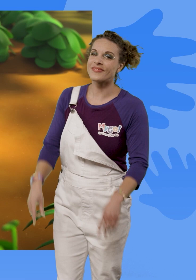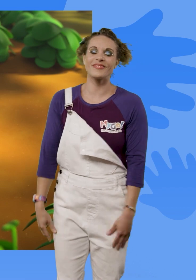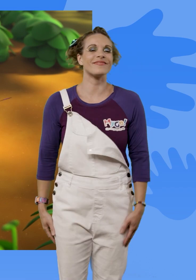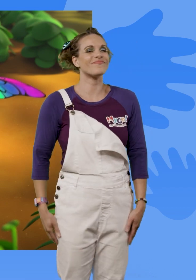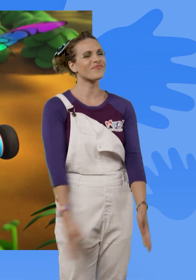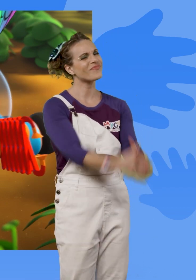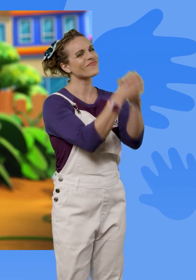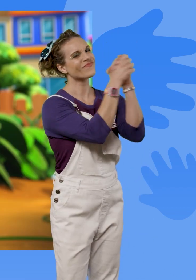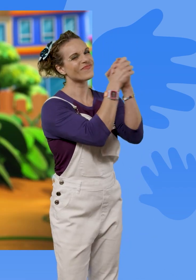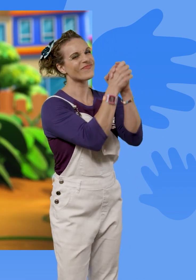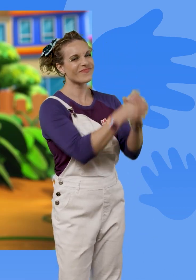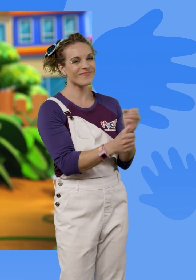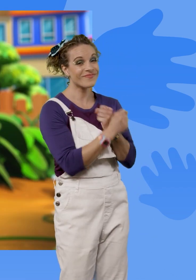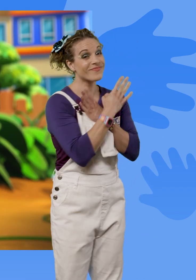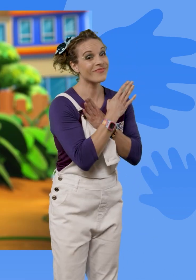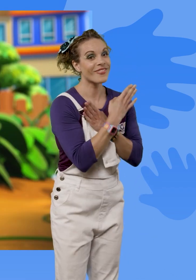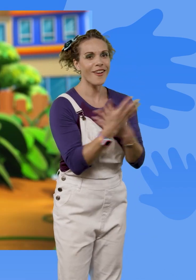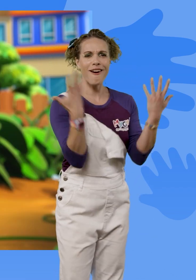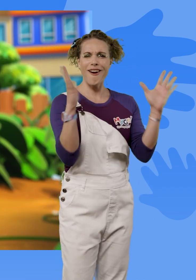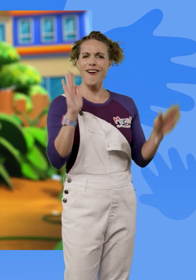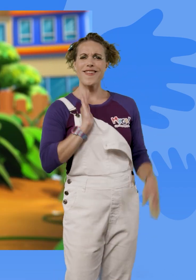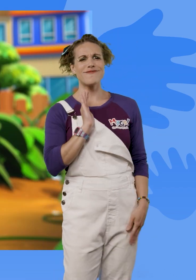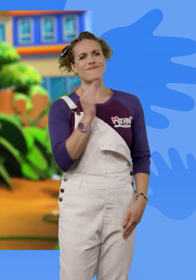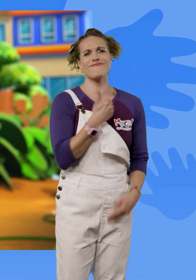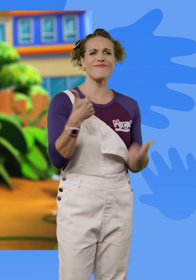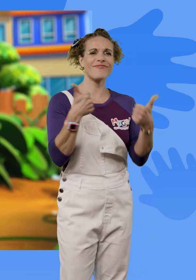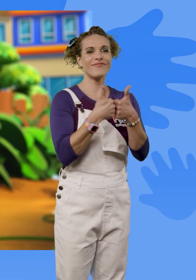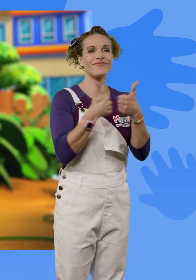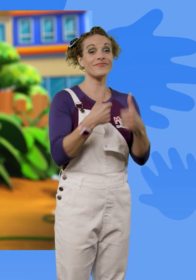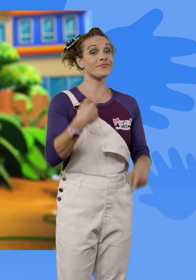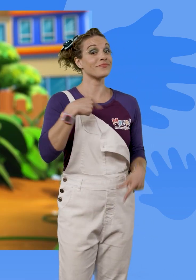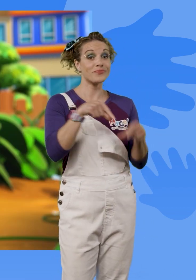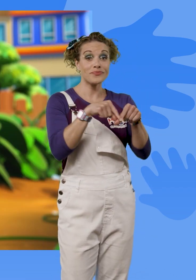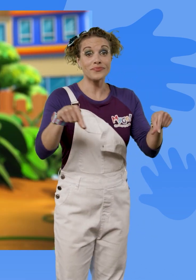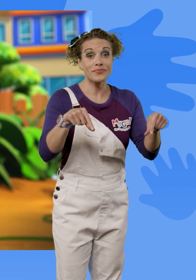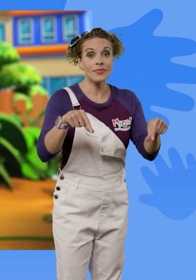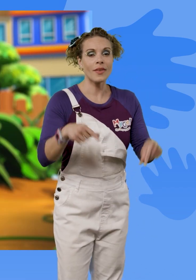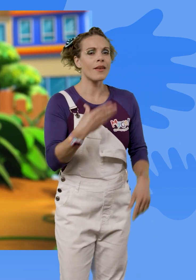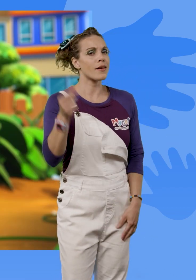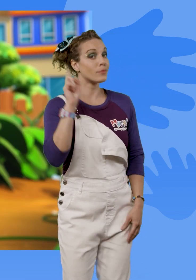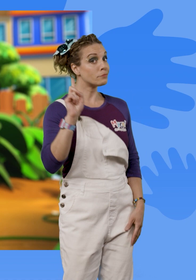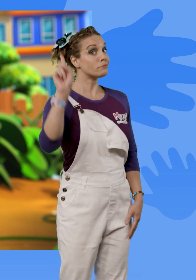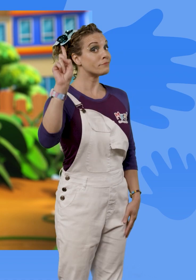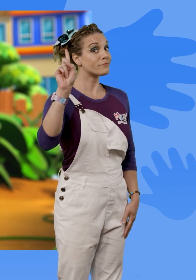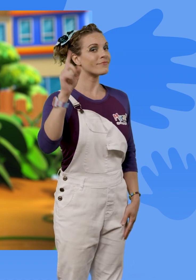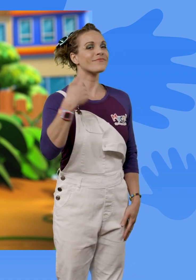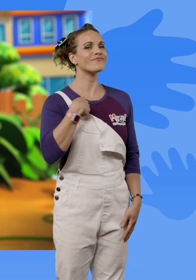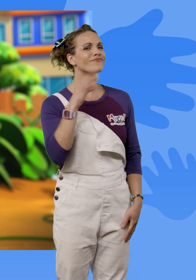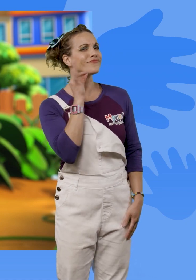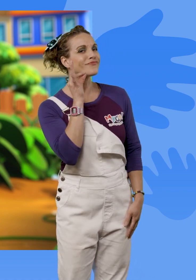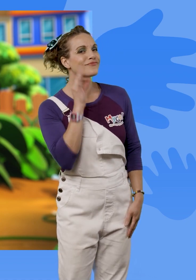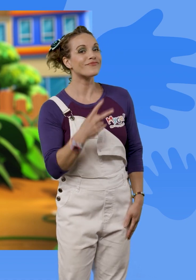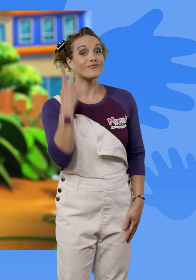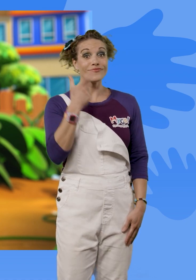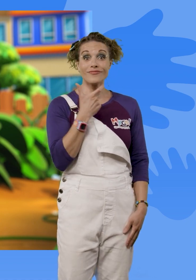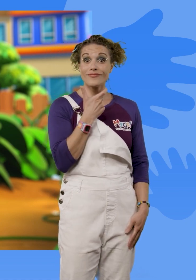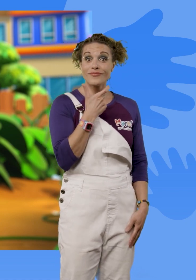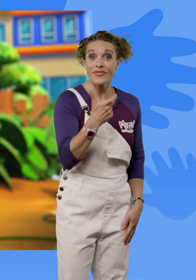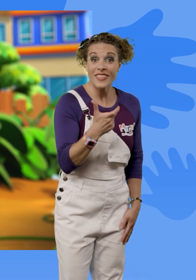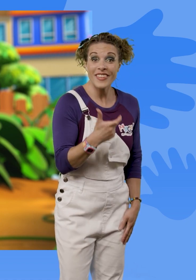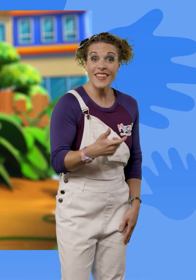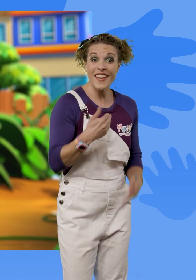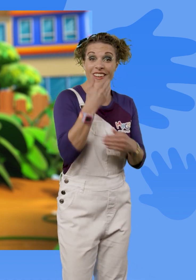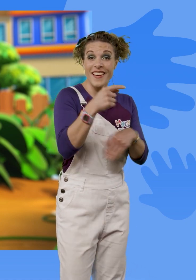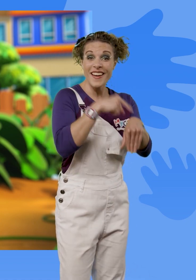Bye-bye, Mr. Slim. Congrats to you, Blippi. That's our game. I'm Slim the Cucumber, and by the way, I'm a